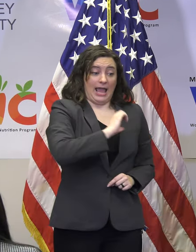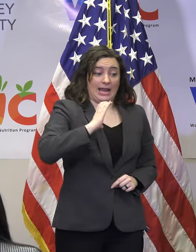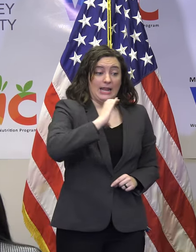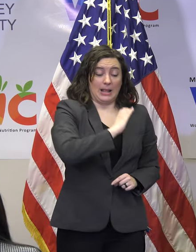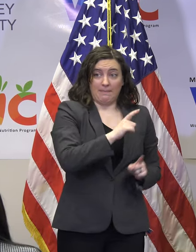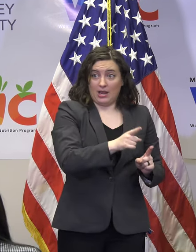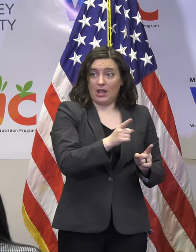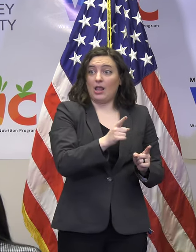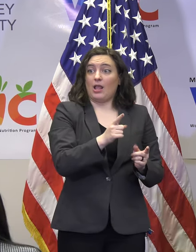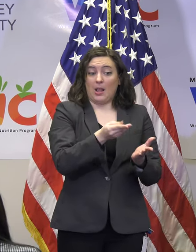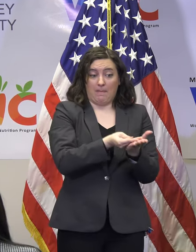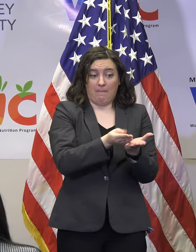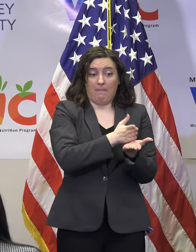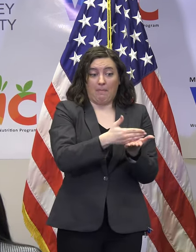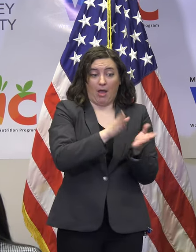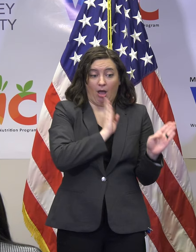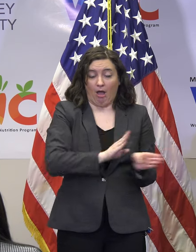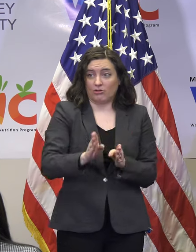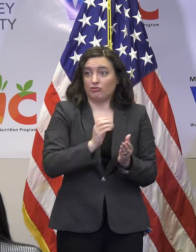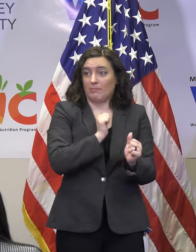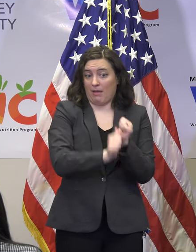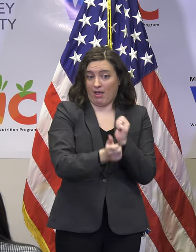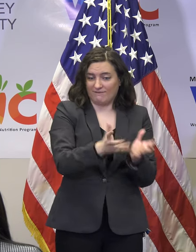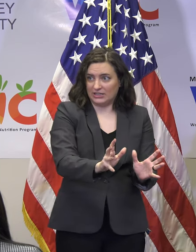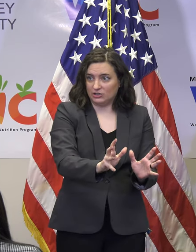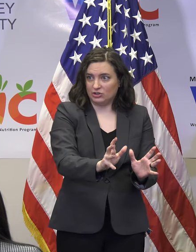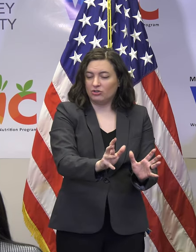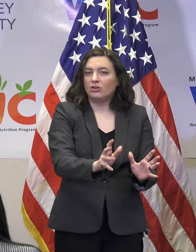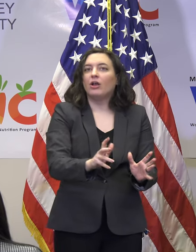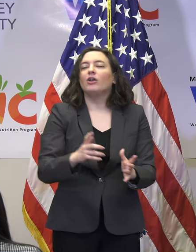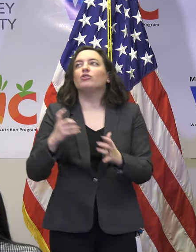as a basis for the conversation.